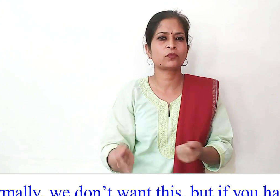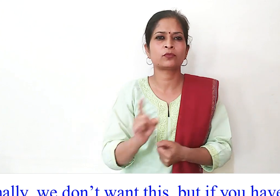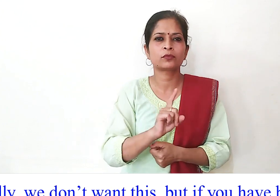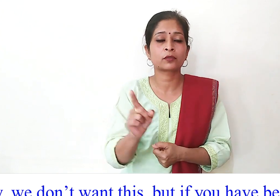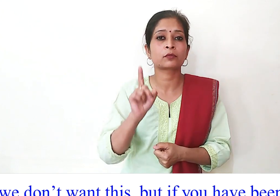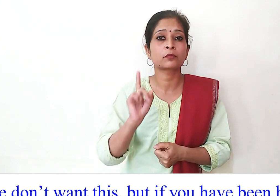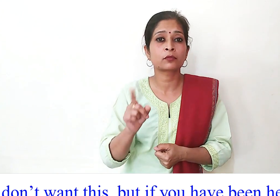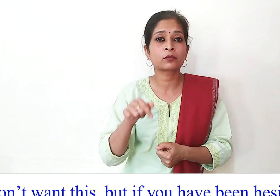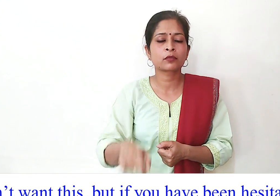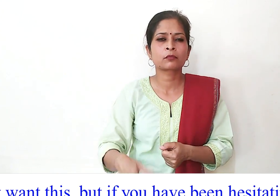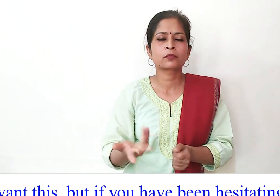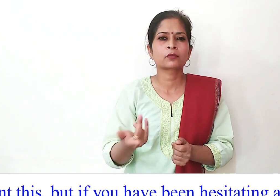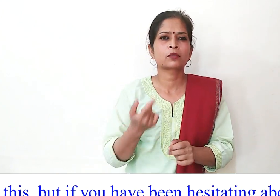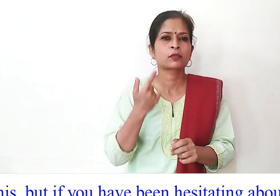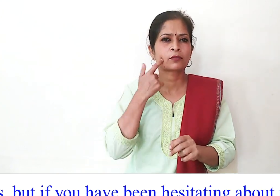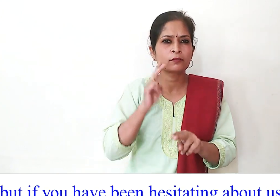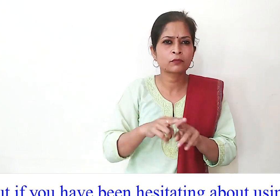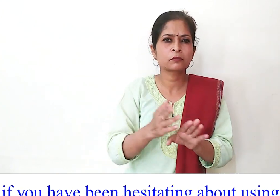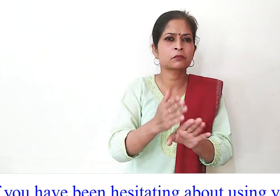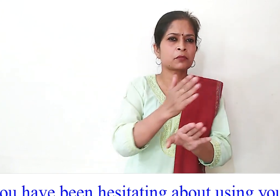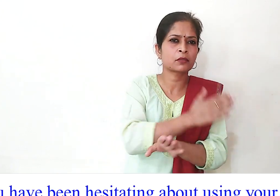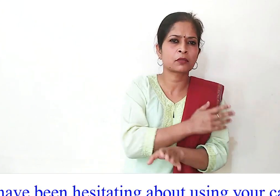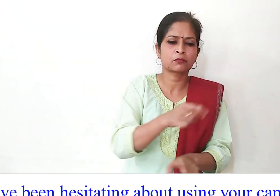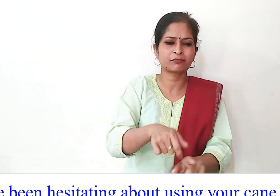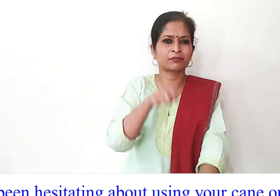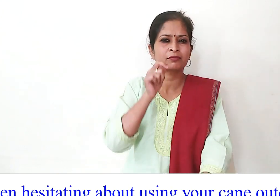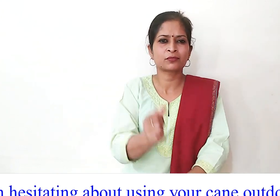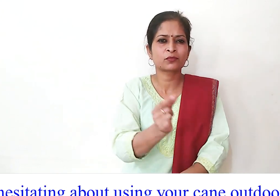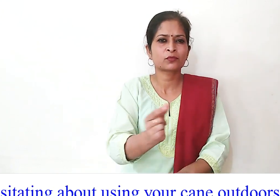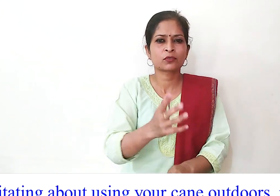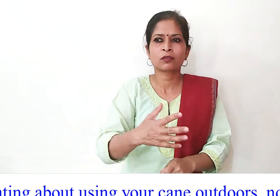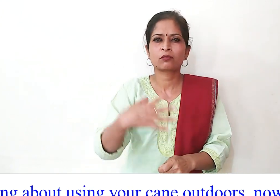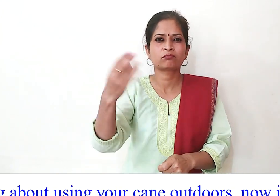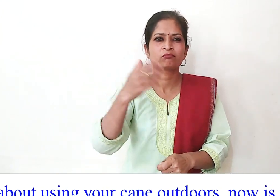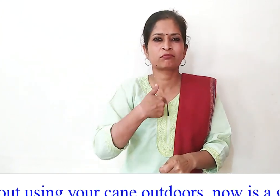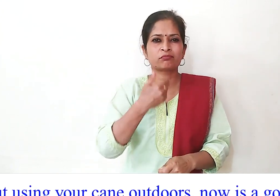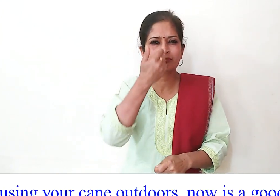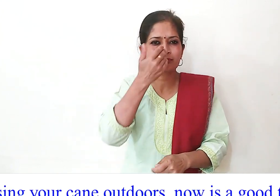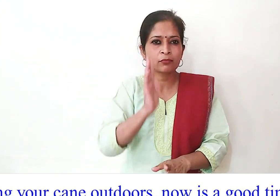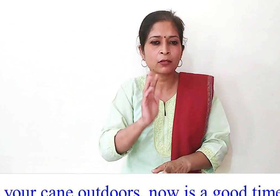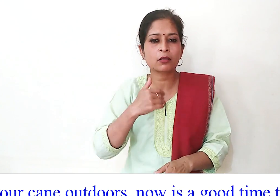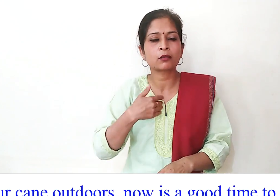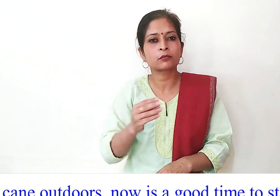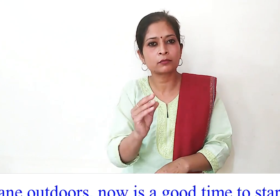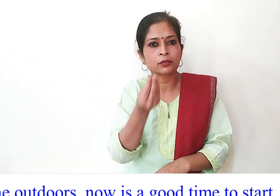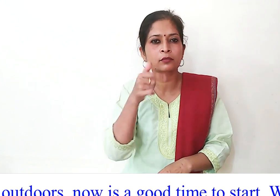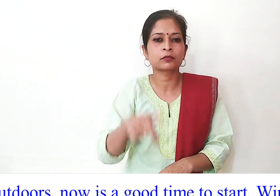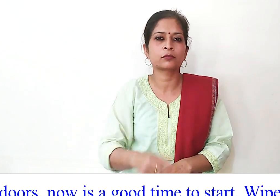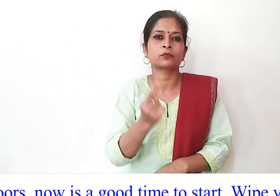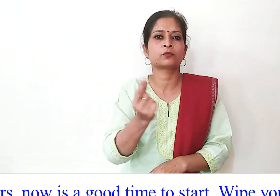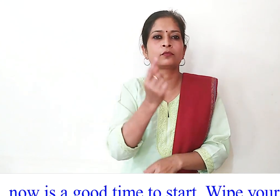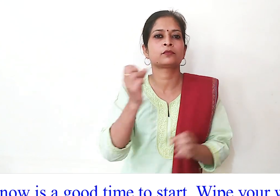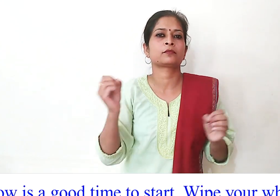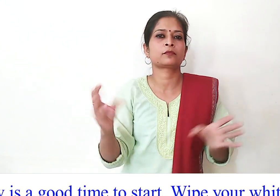you have been hesitating about using your cane outdoors, now is a good time to start. Wipe your white